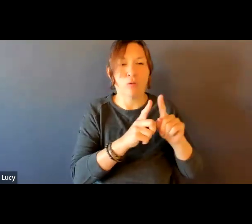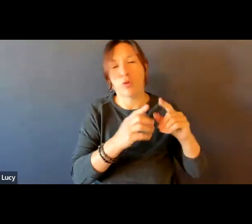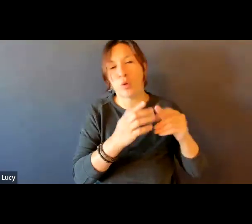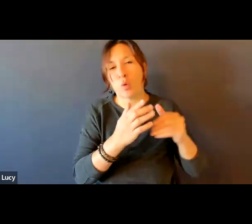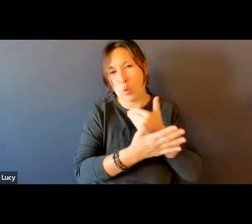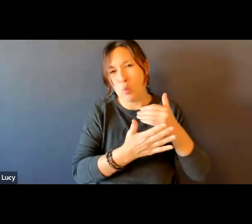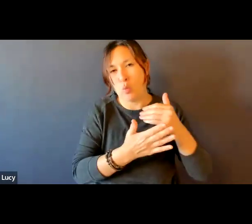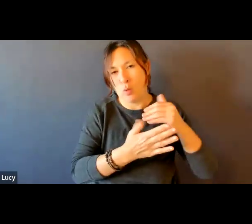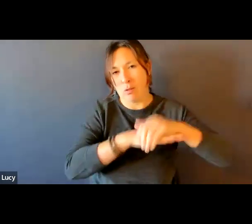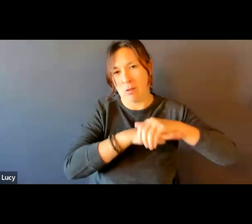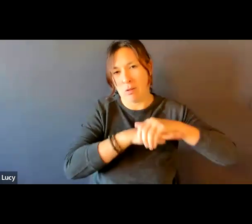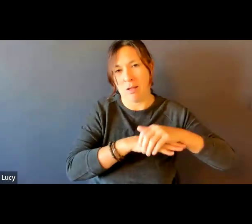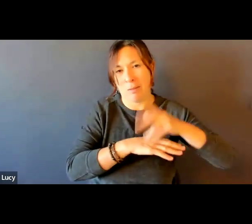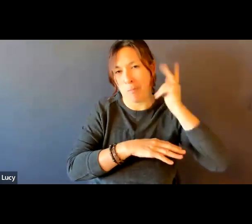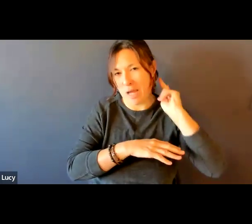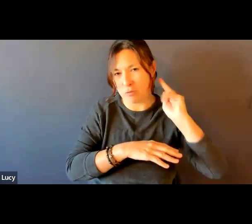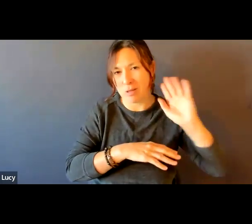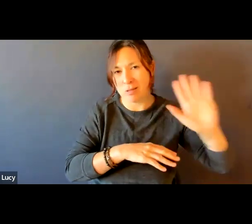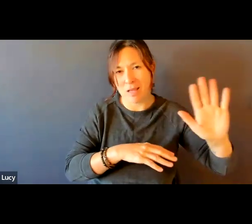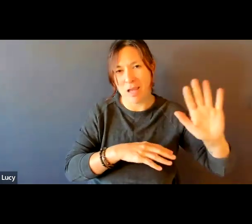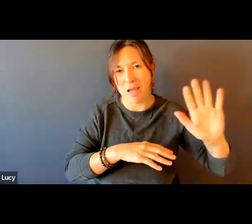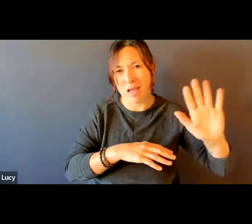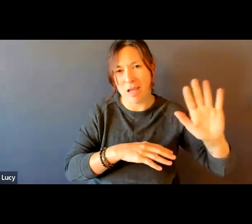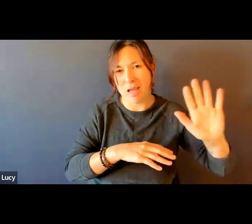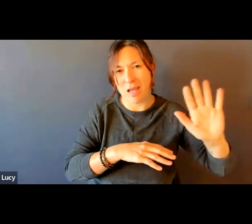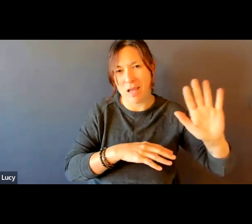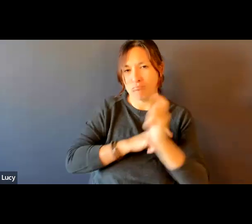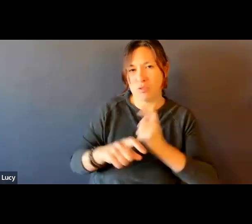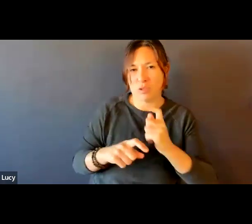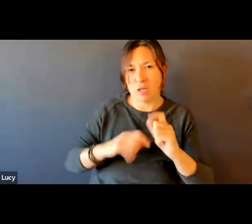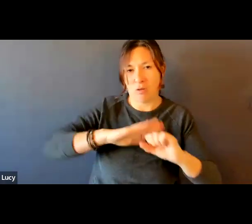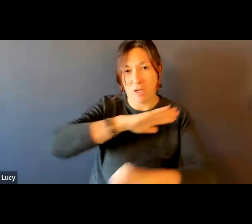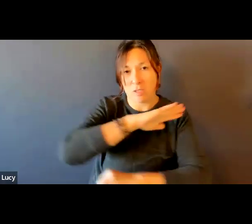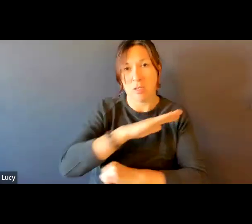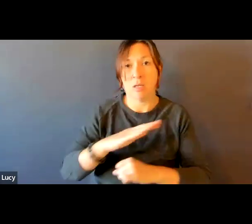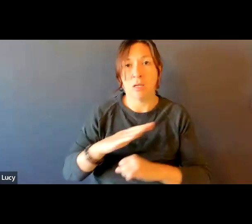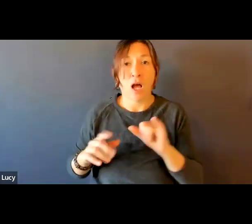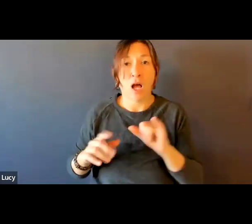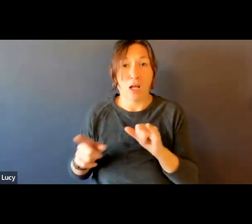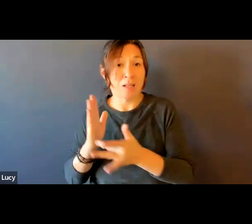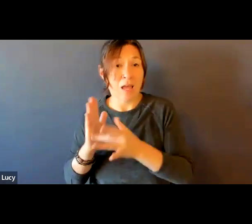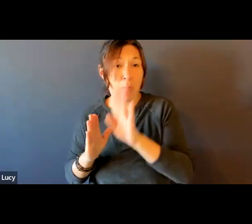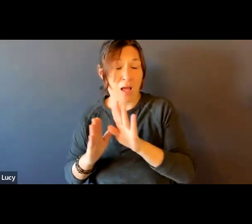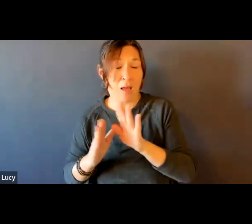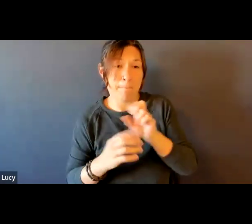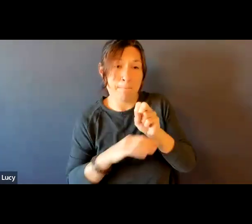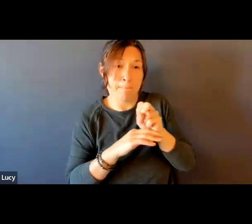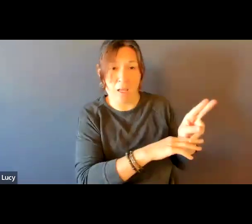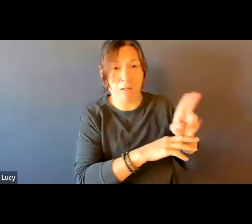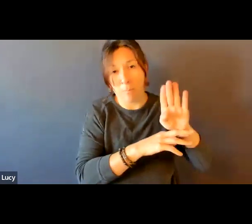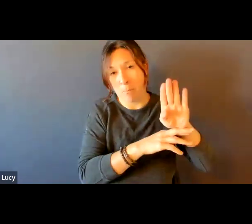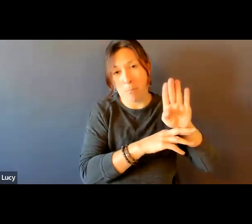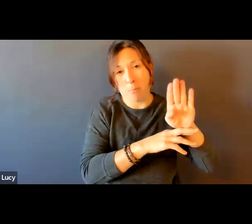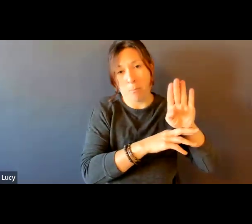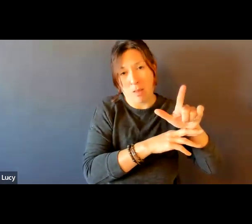Tech Boston also beat Boston Latin Academy 32-26 during a City League game for the coveted